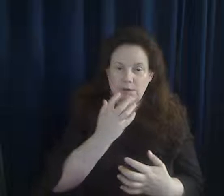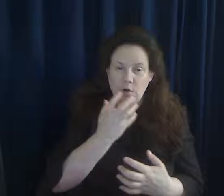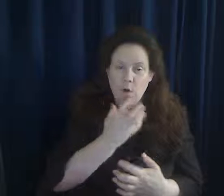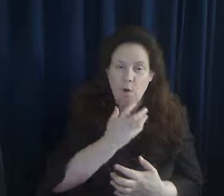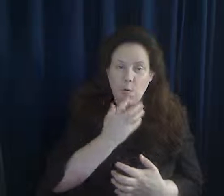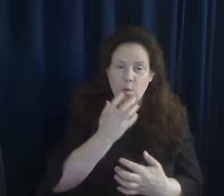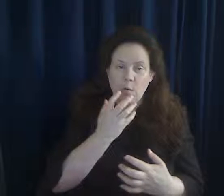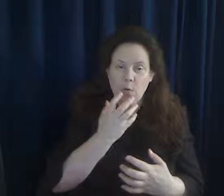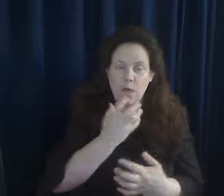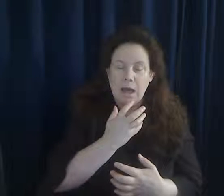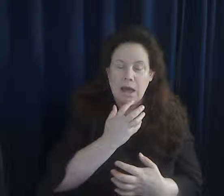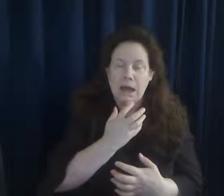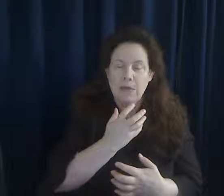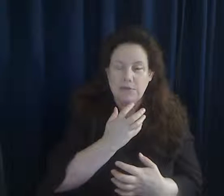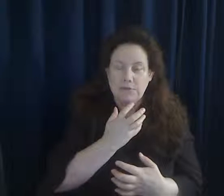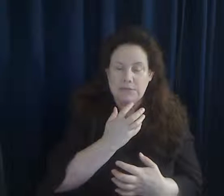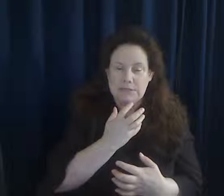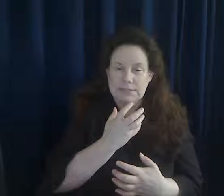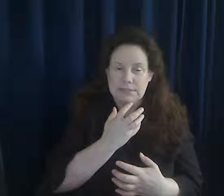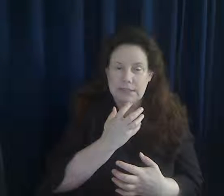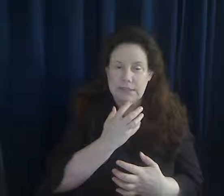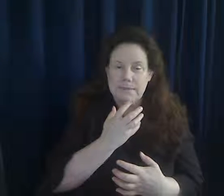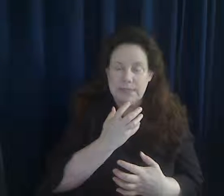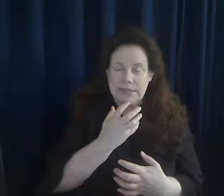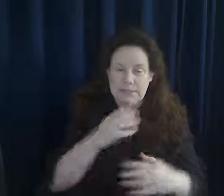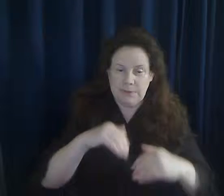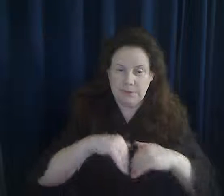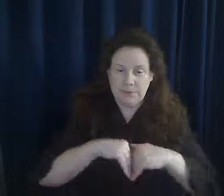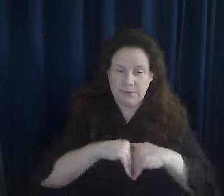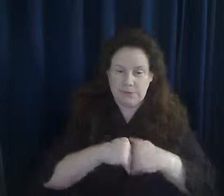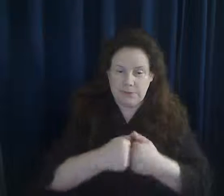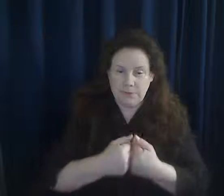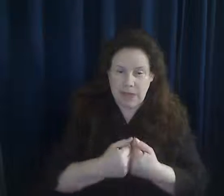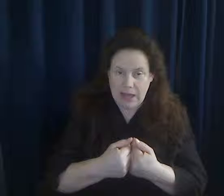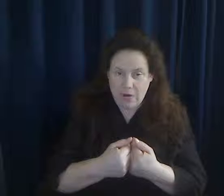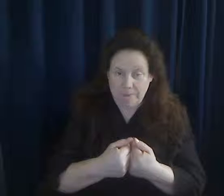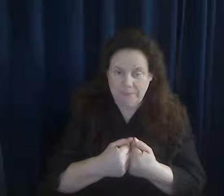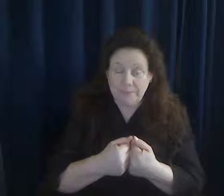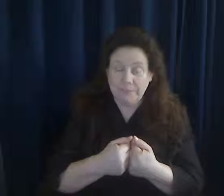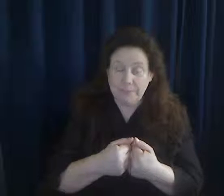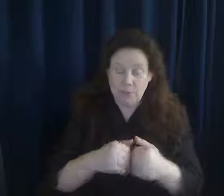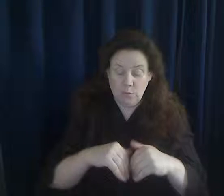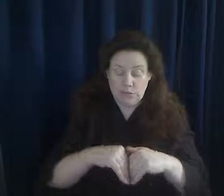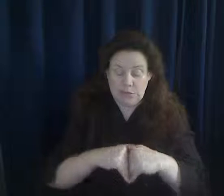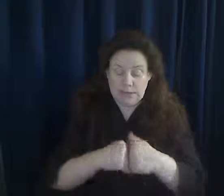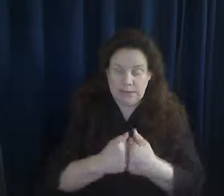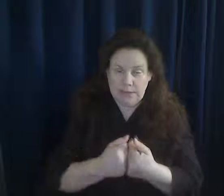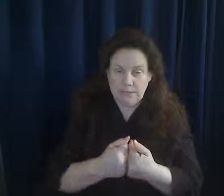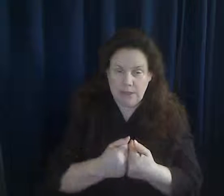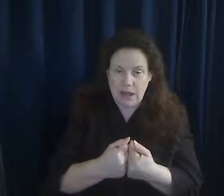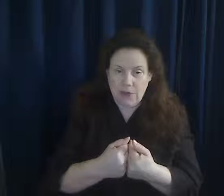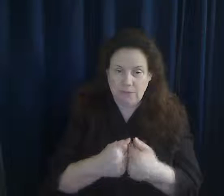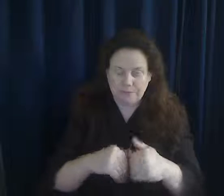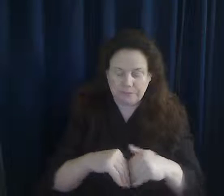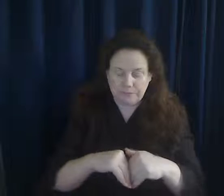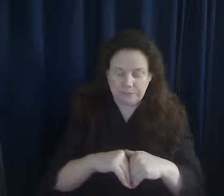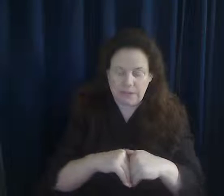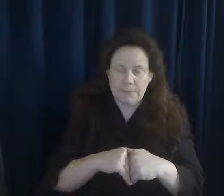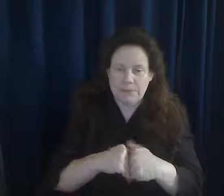for Oh, how I love Jesus. I see people do this for how, which is the sign for how, but